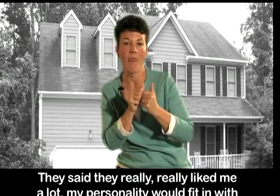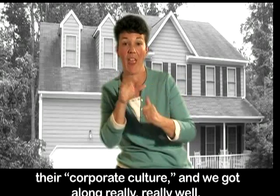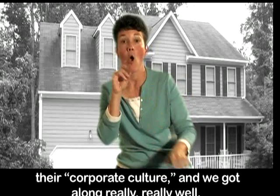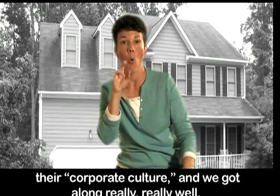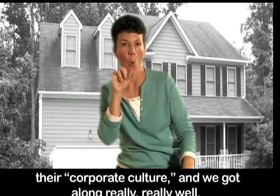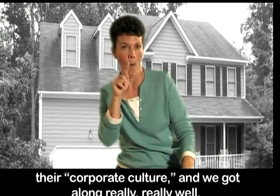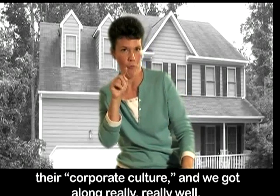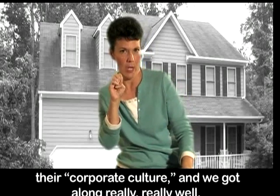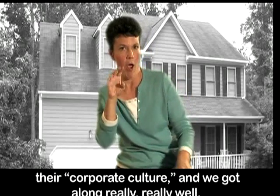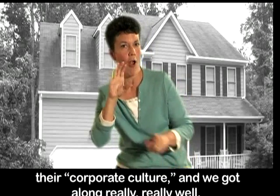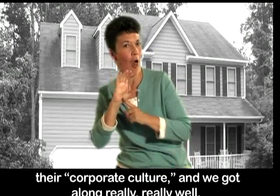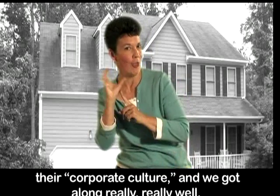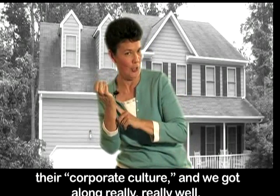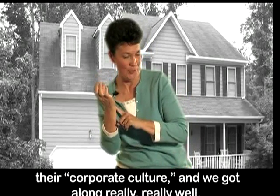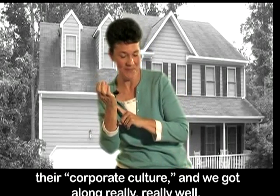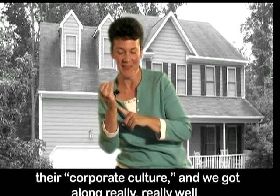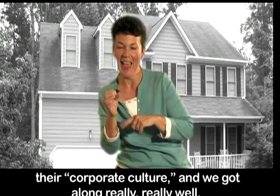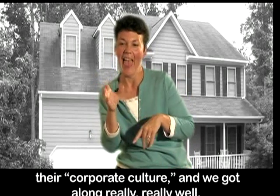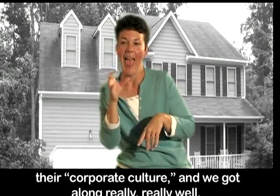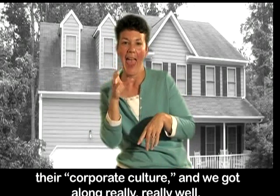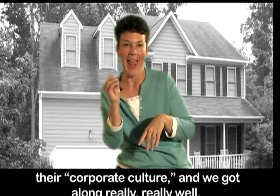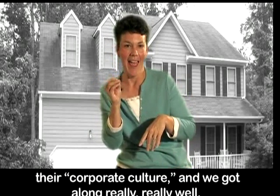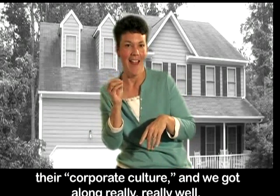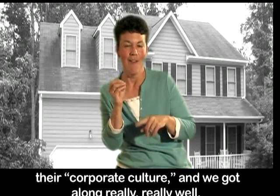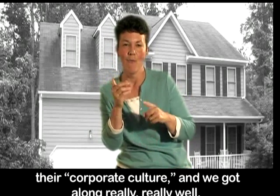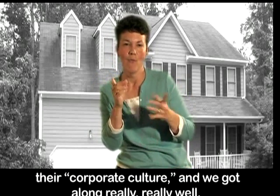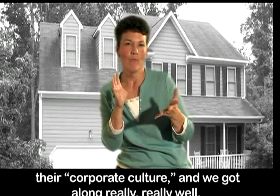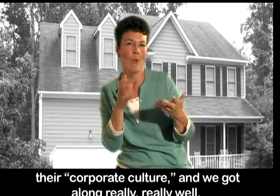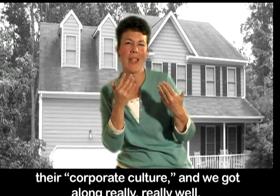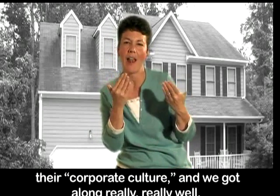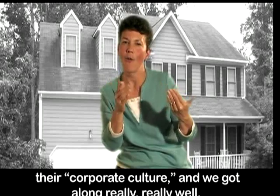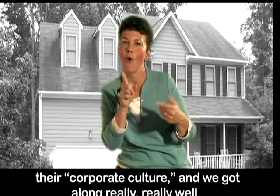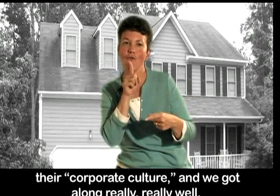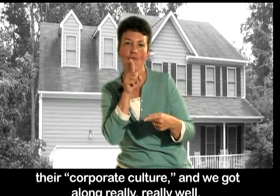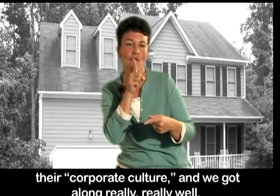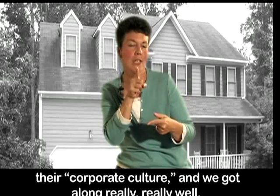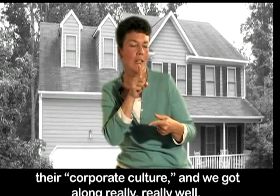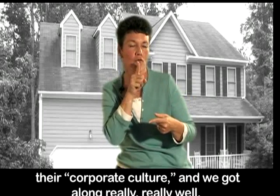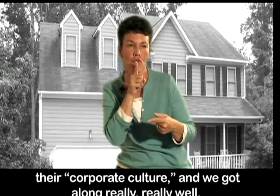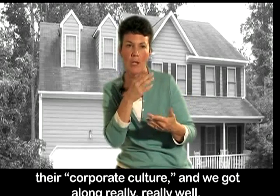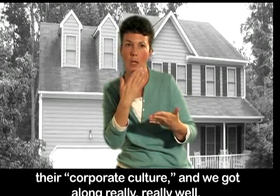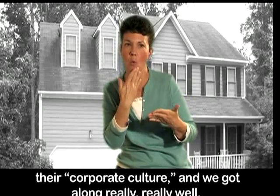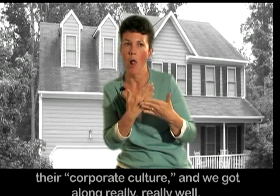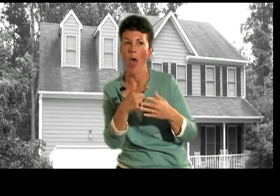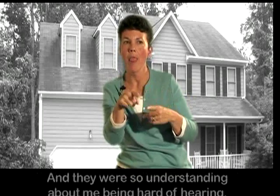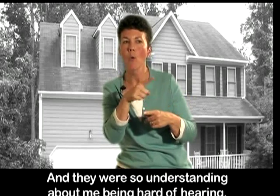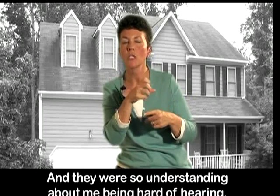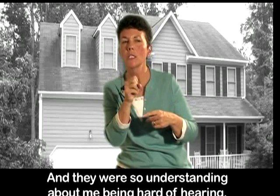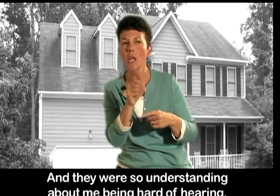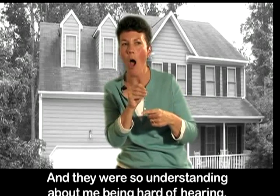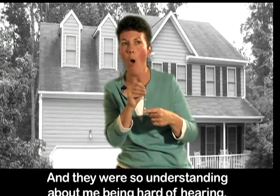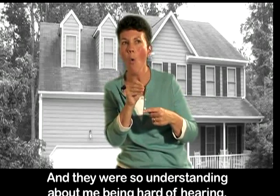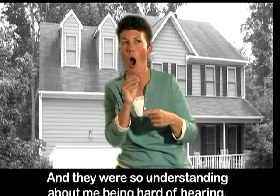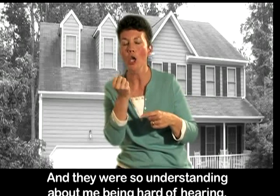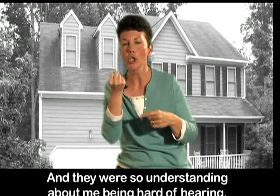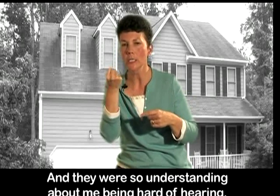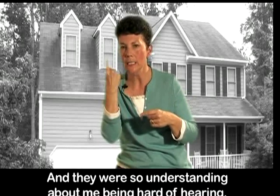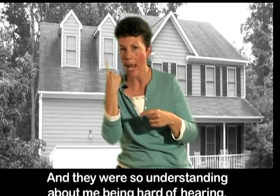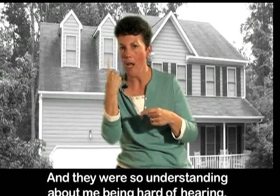their corporate culture. And we got along really, really well. And they were so understanding